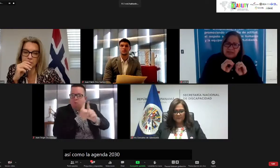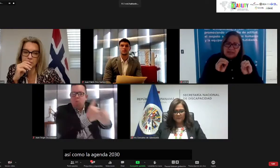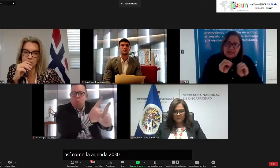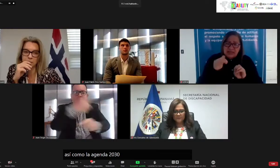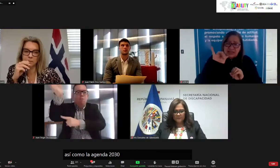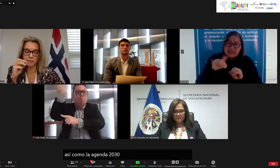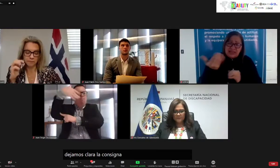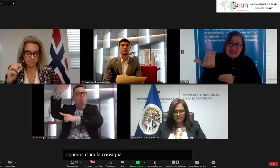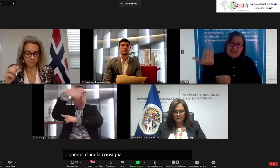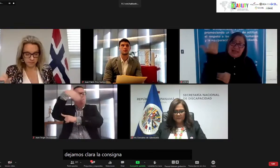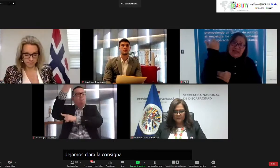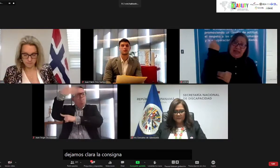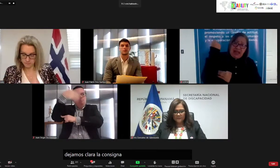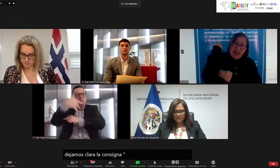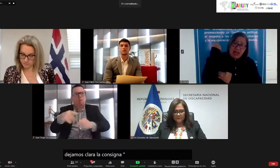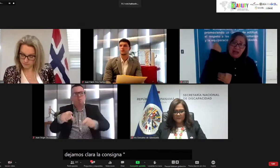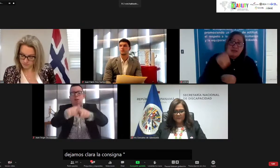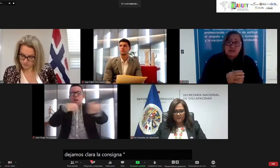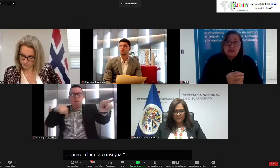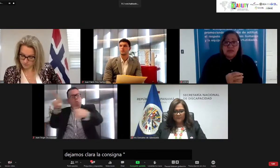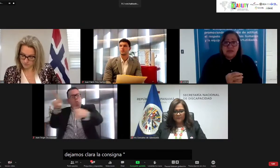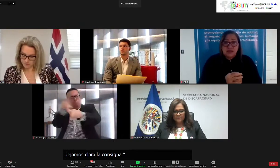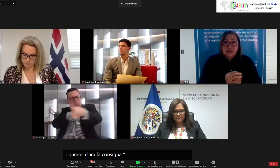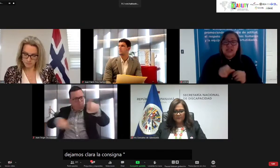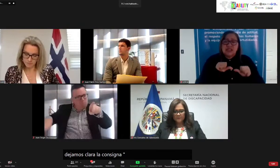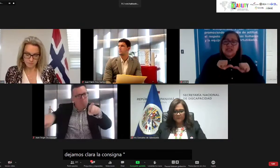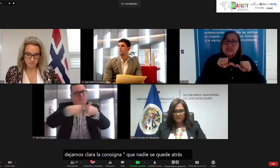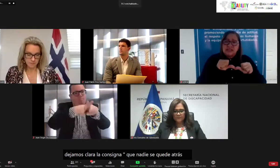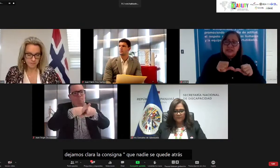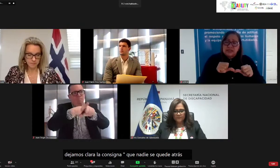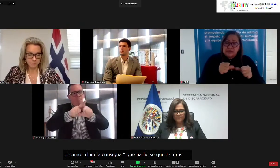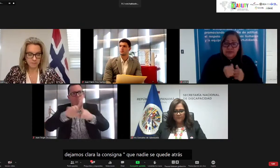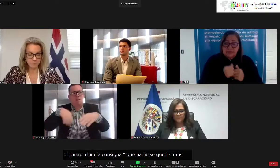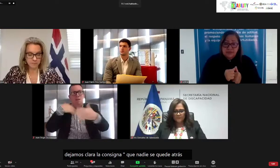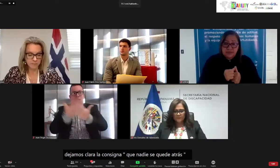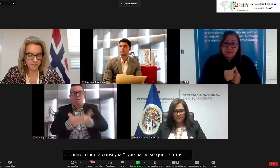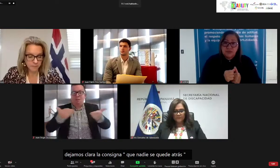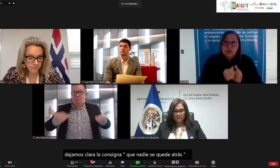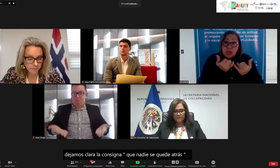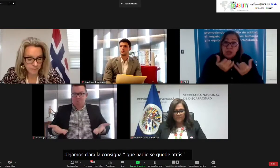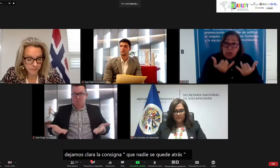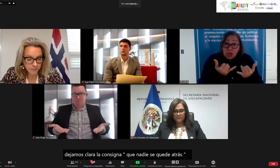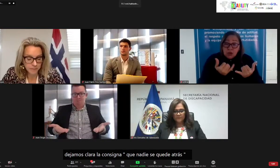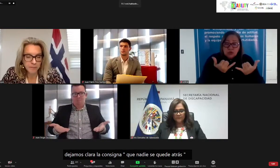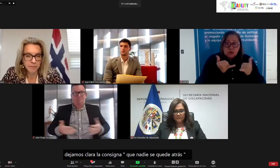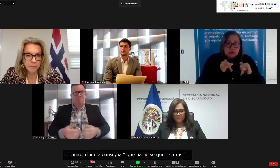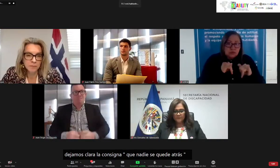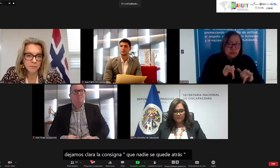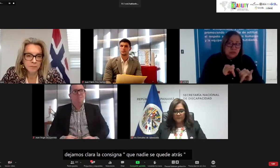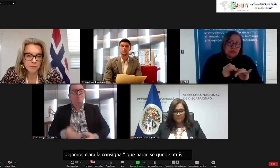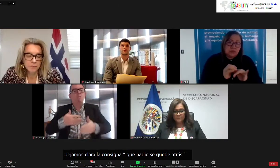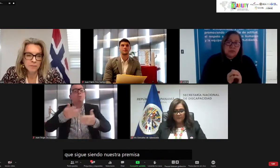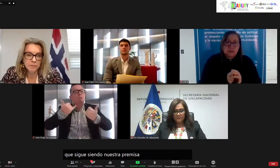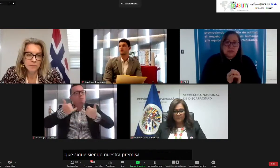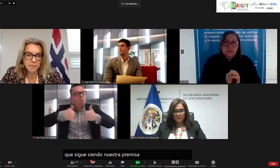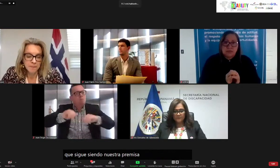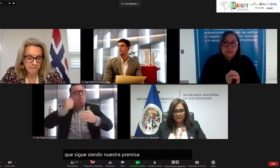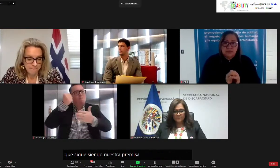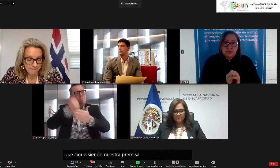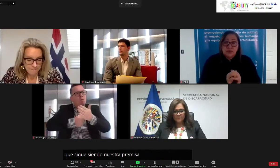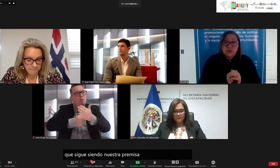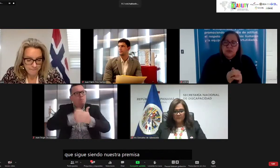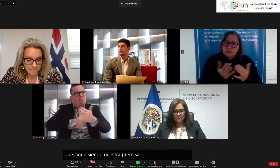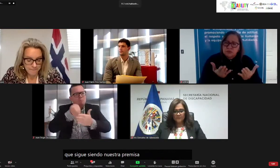there we don't have to leave anyone behind this is a still or motive even nowadays